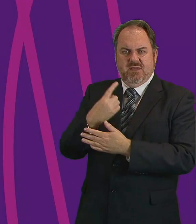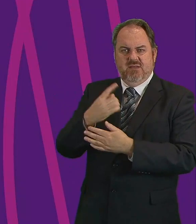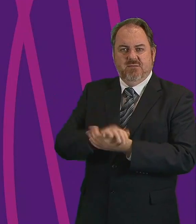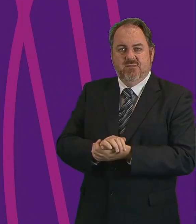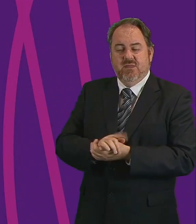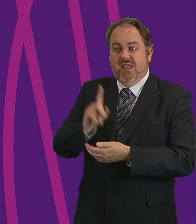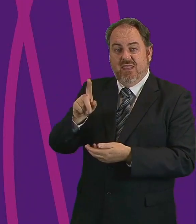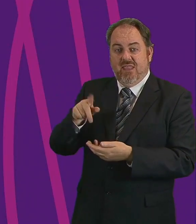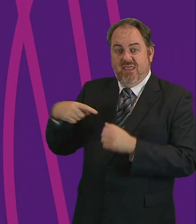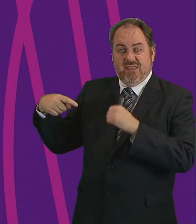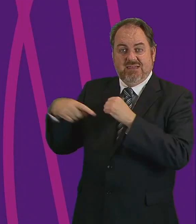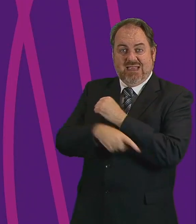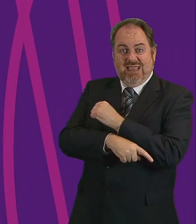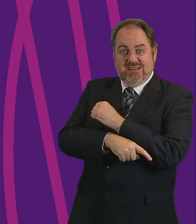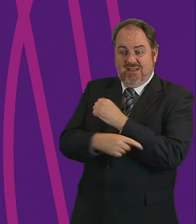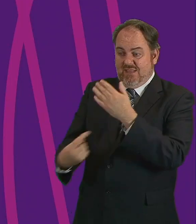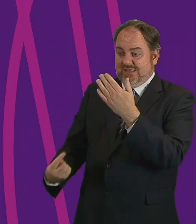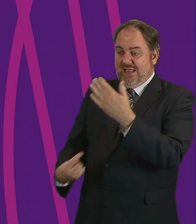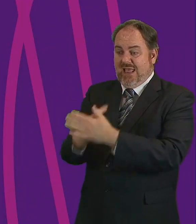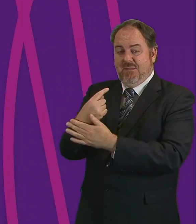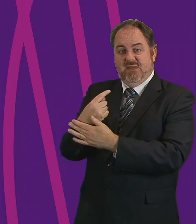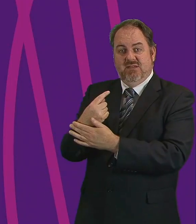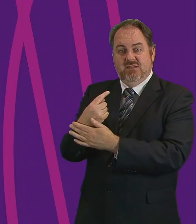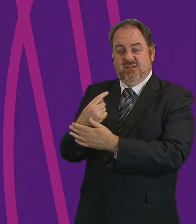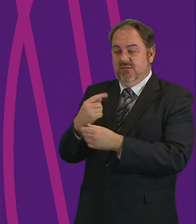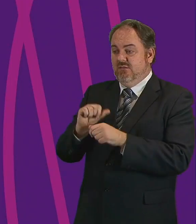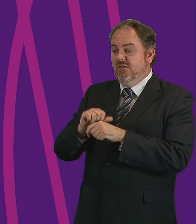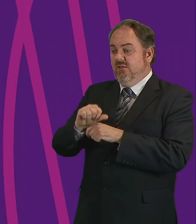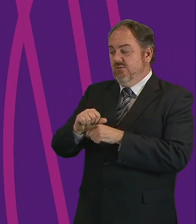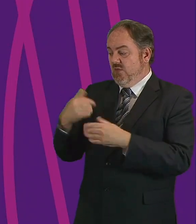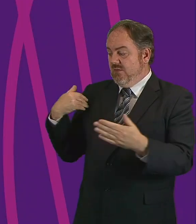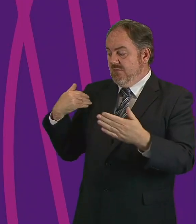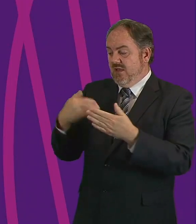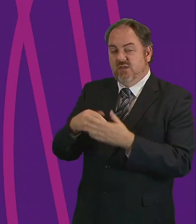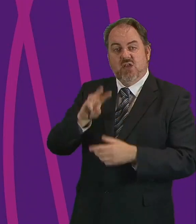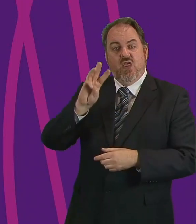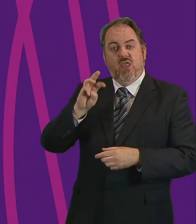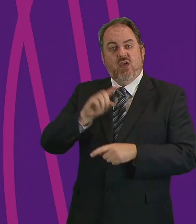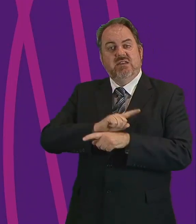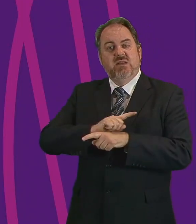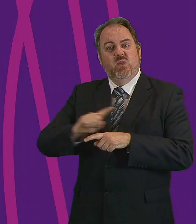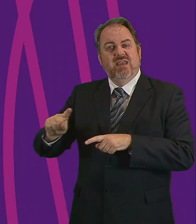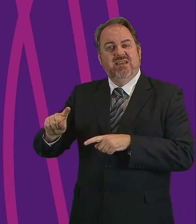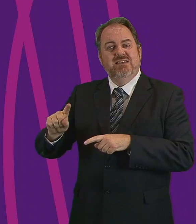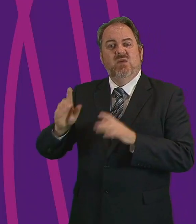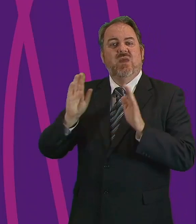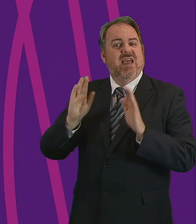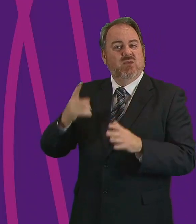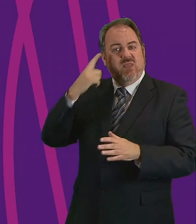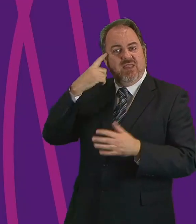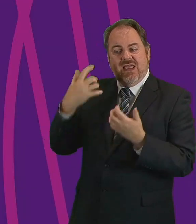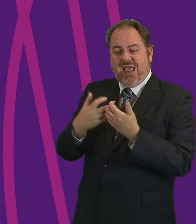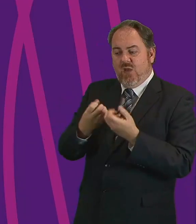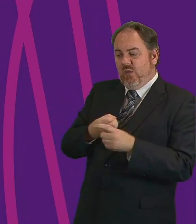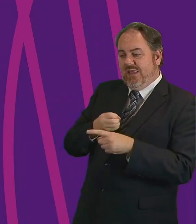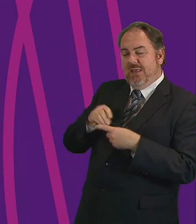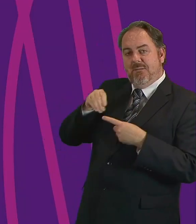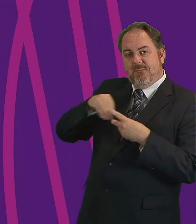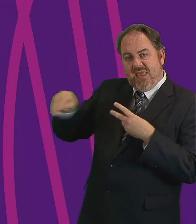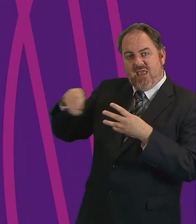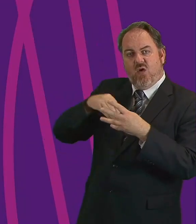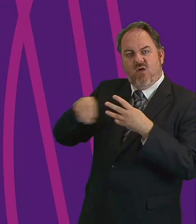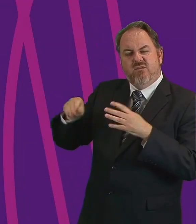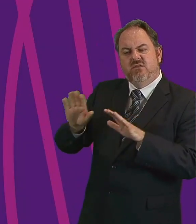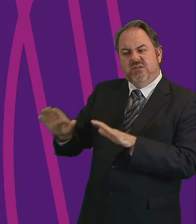weeks, this has to be treated in the way debt's treated after a war and paid over a long duration. Because the danger is, if we do